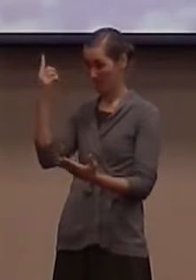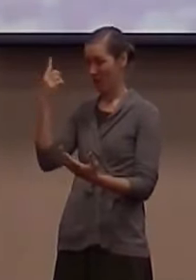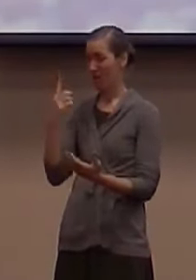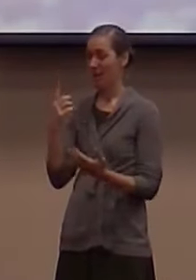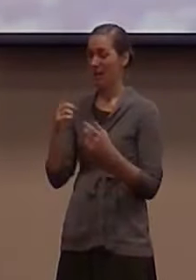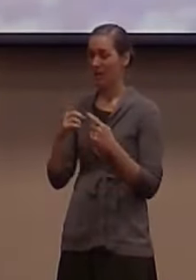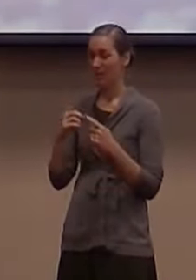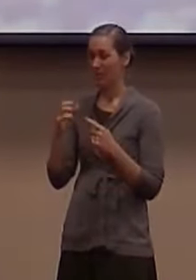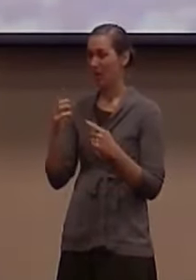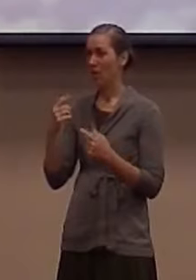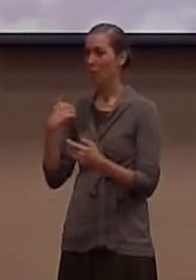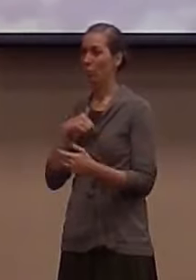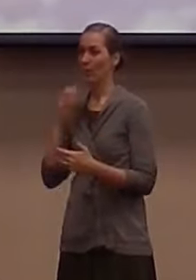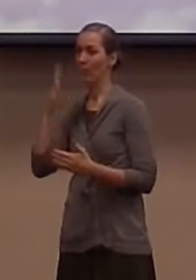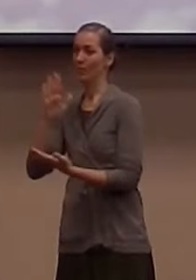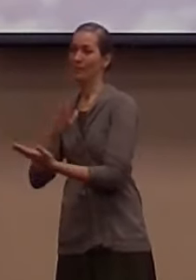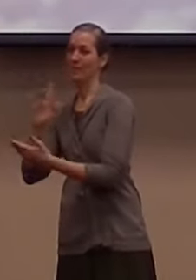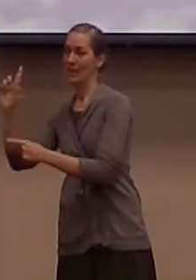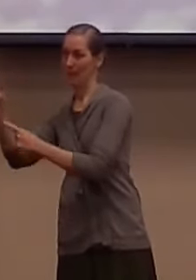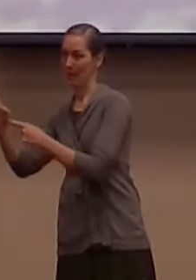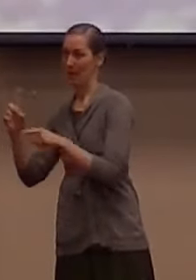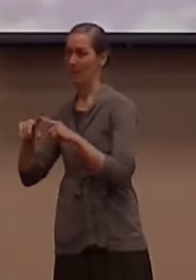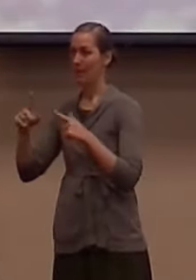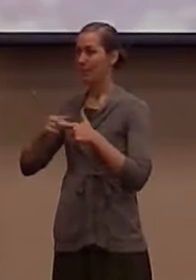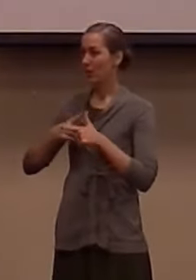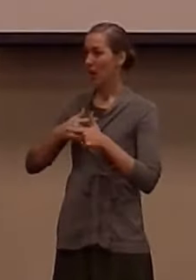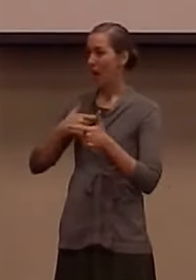with you the story about How Great Thou Art.